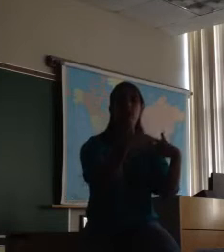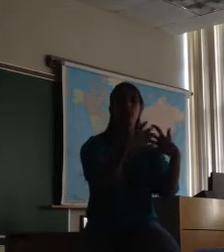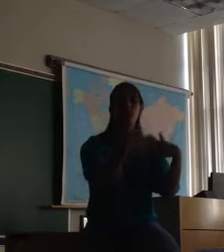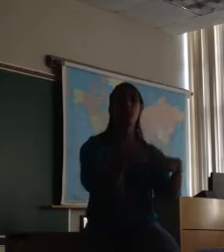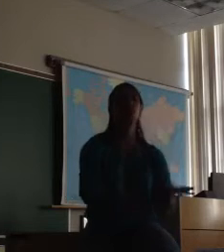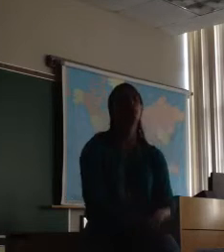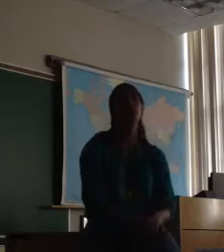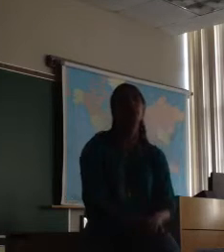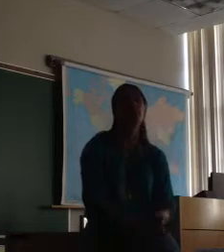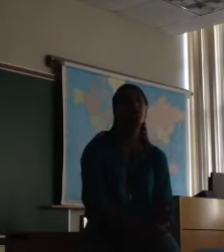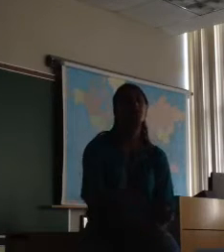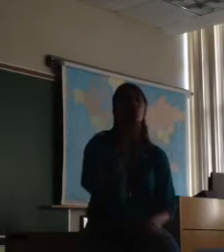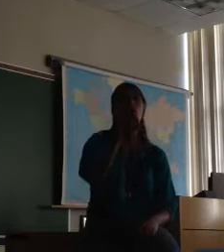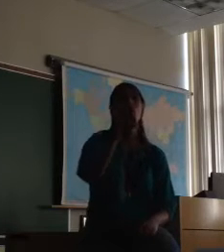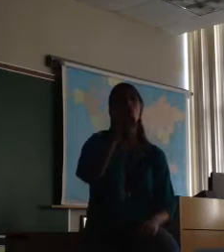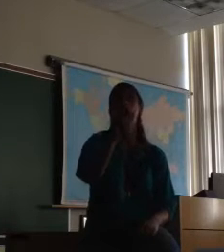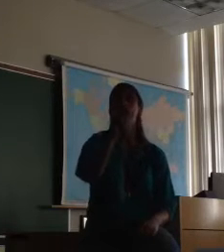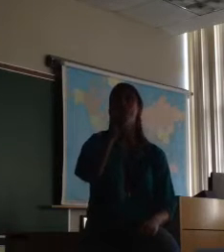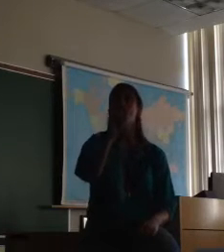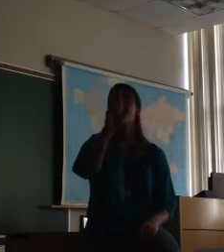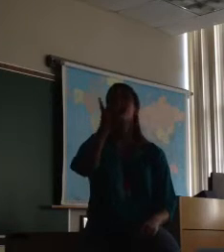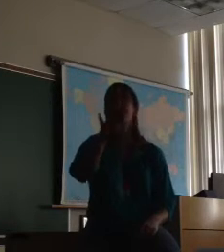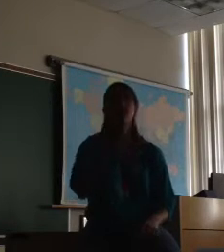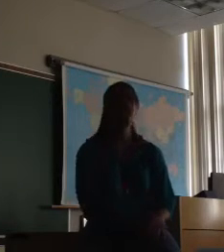Factory. If you want to be specific, you go factory.